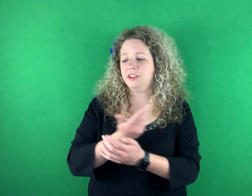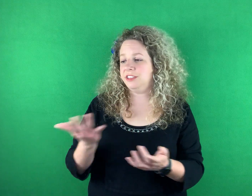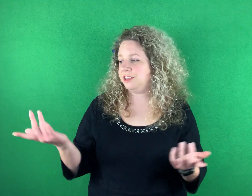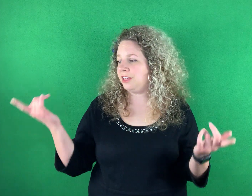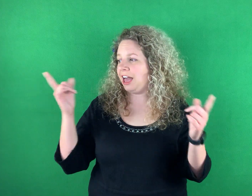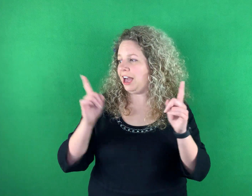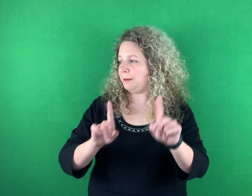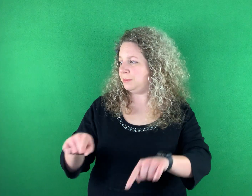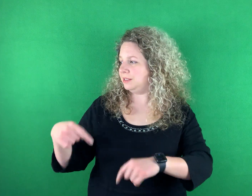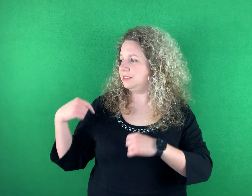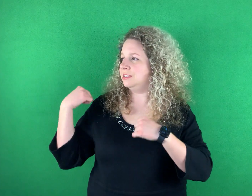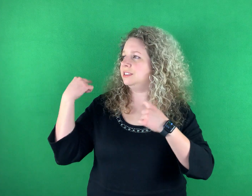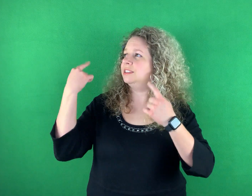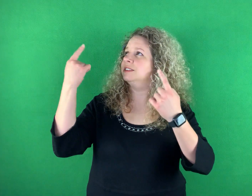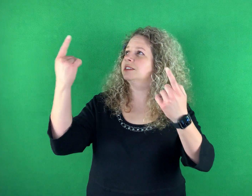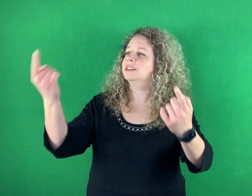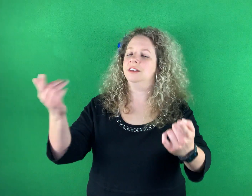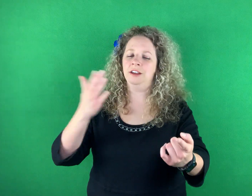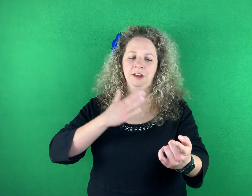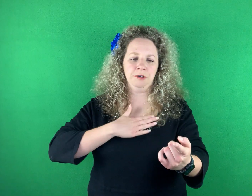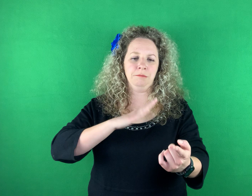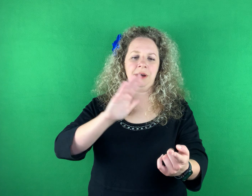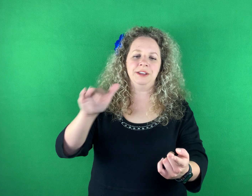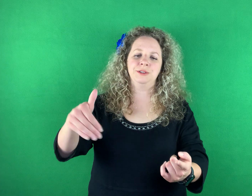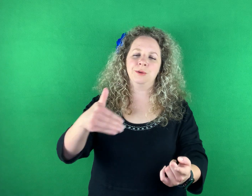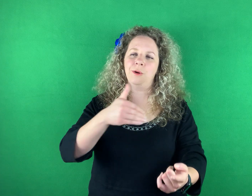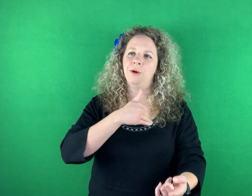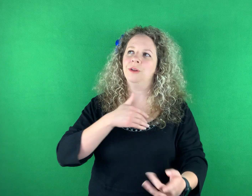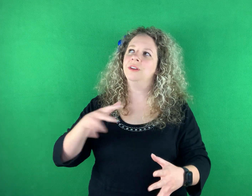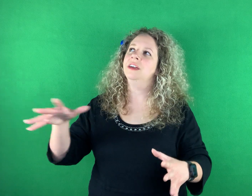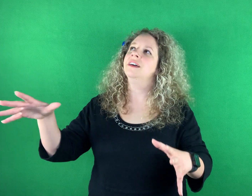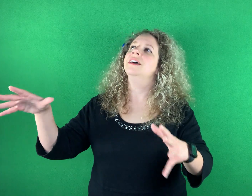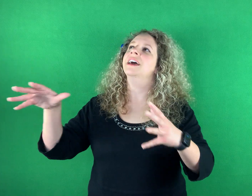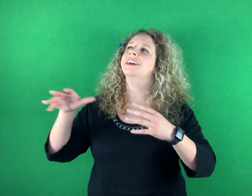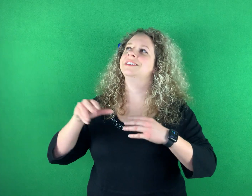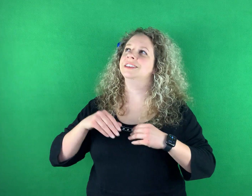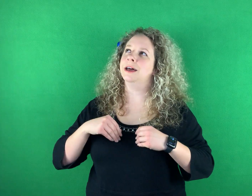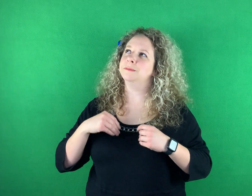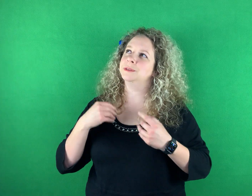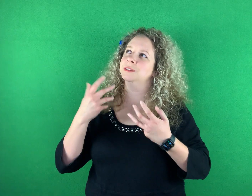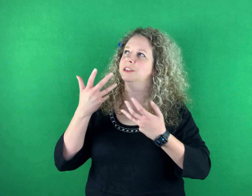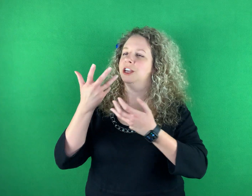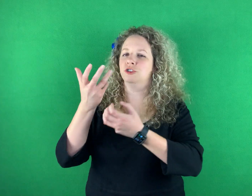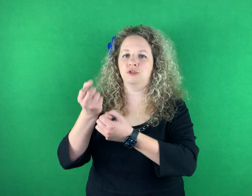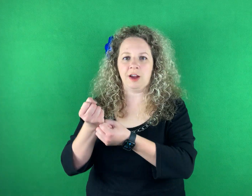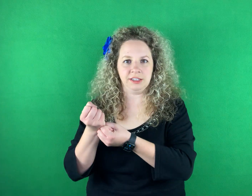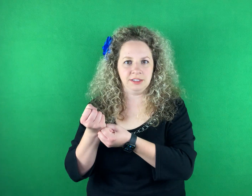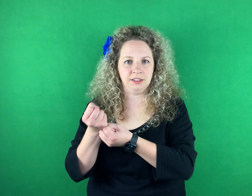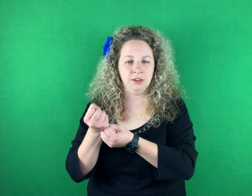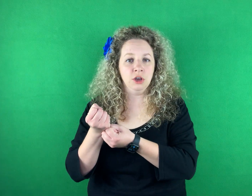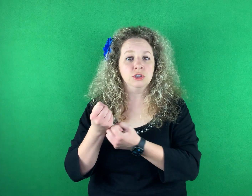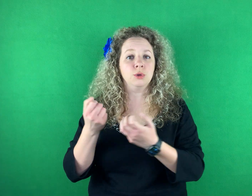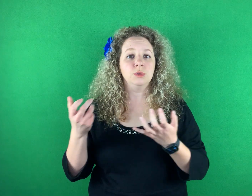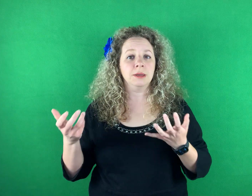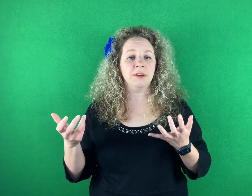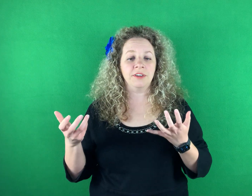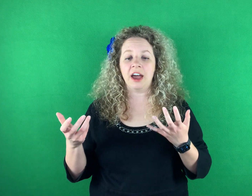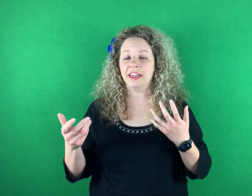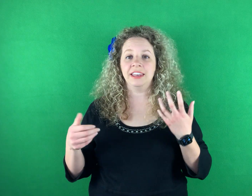Everything that happened since, my soul accepts and trusts. So some of it I can